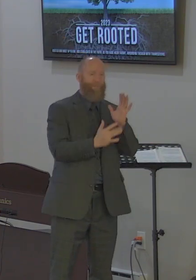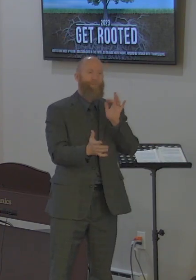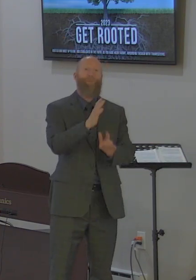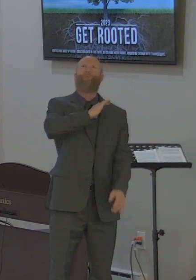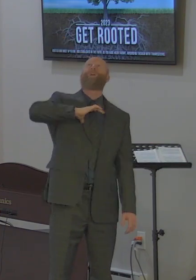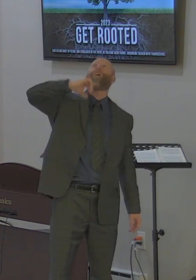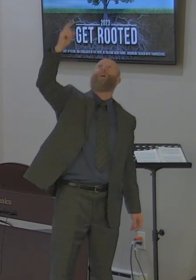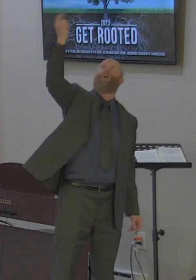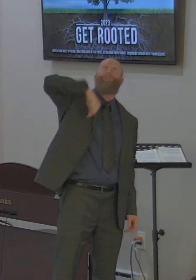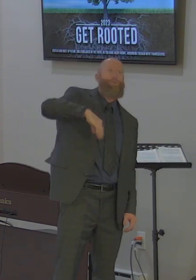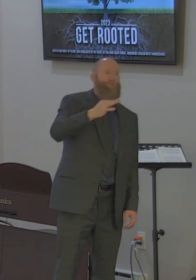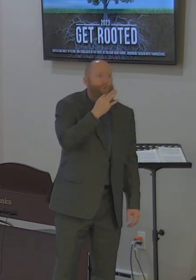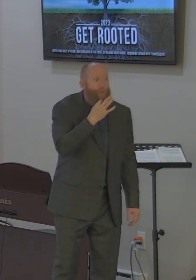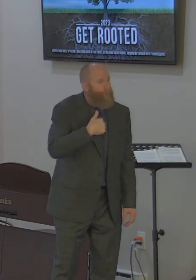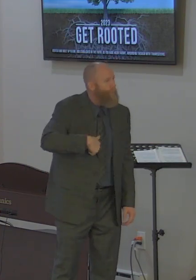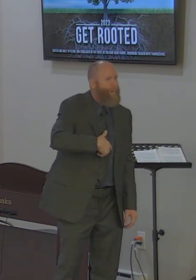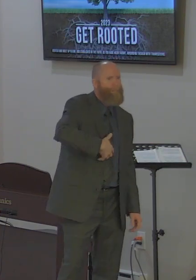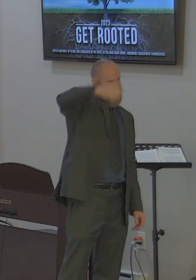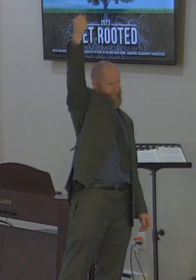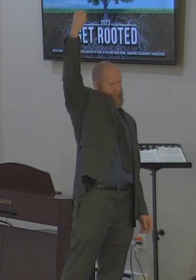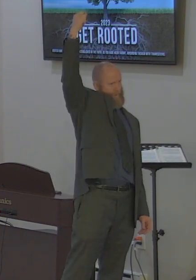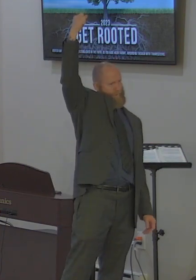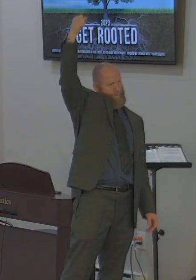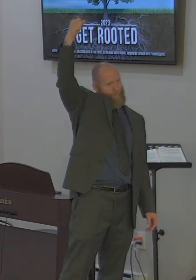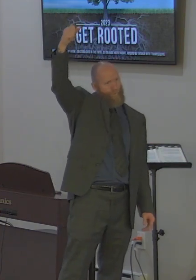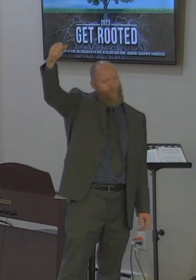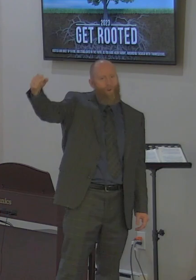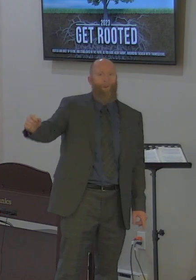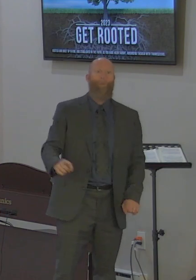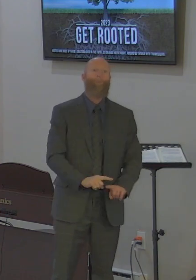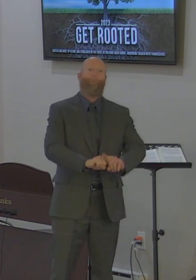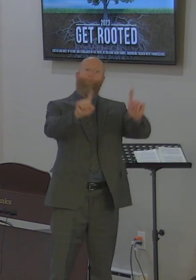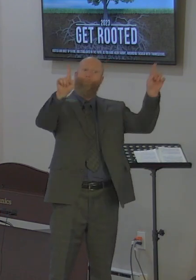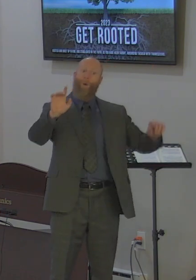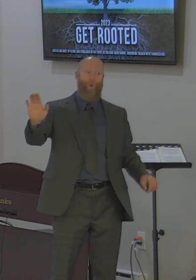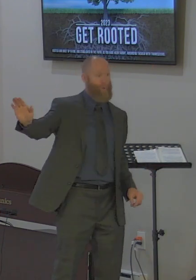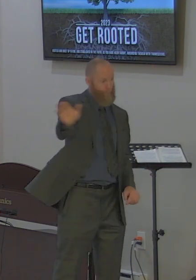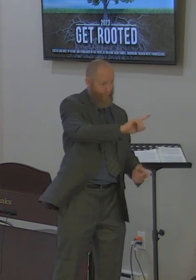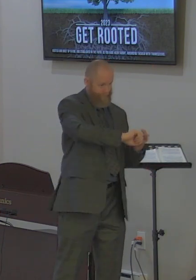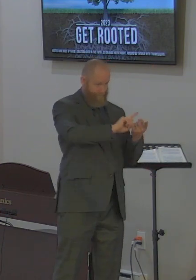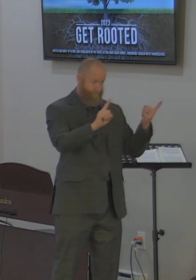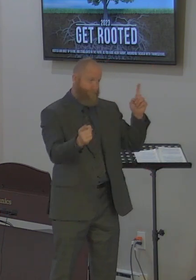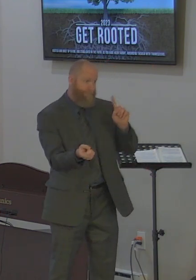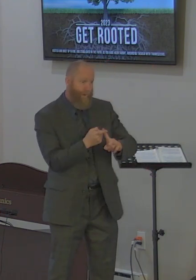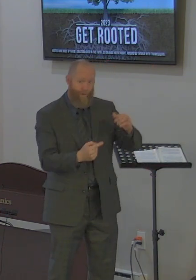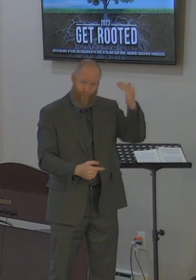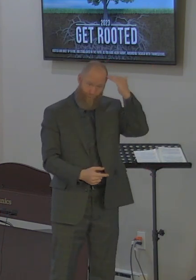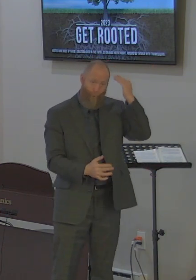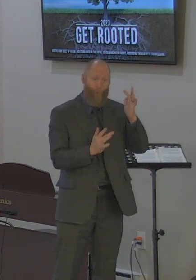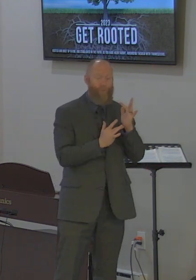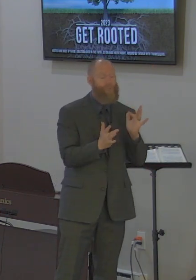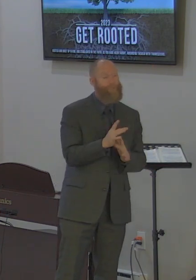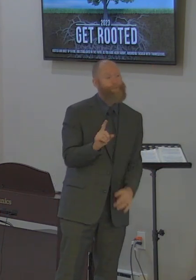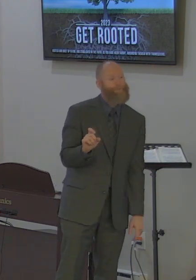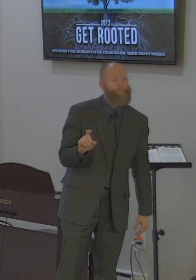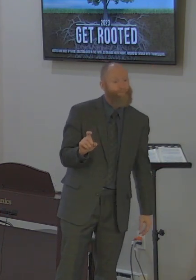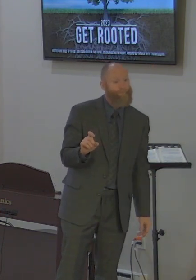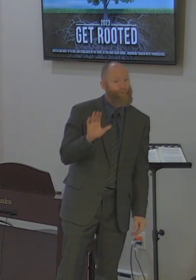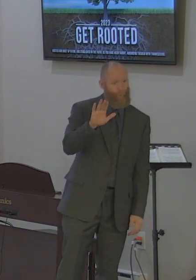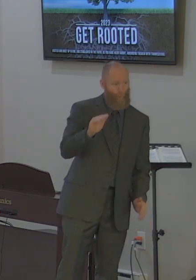Christ. Amen. Do your lost loved ones, do your lost friends, do your lost family members, do your lost